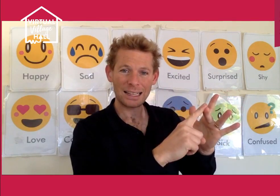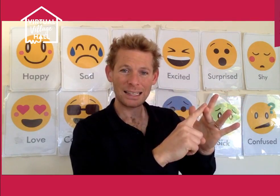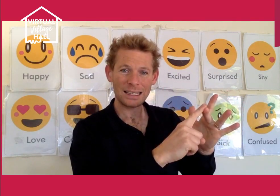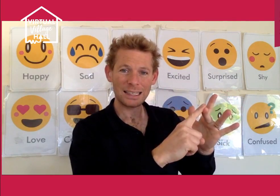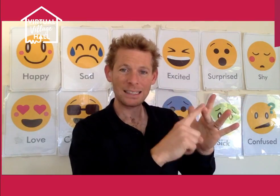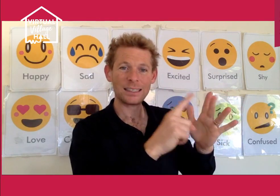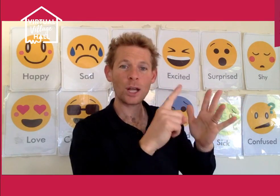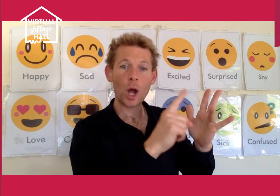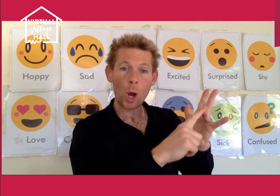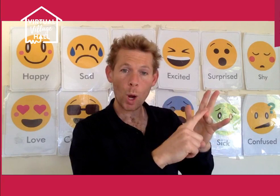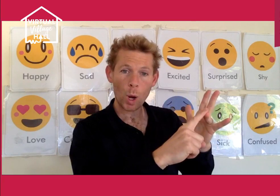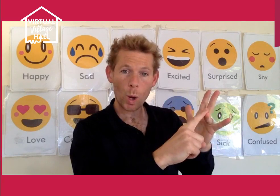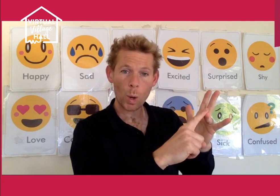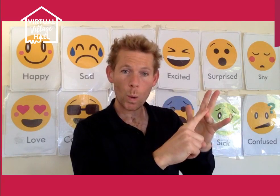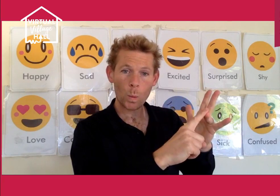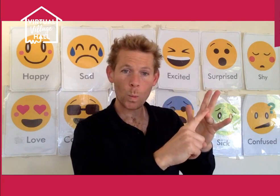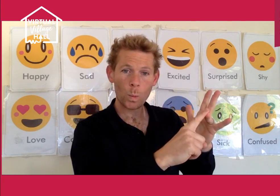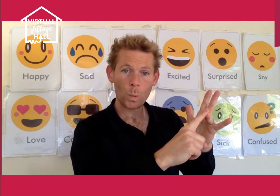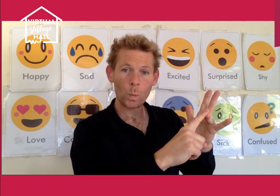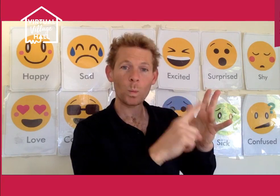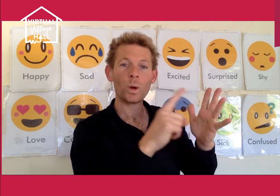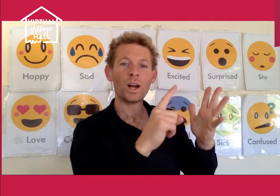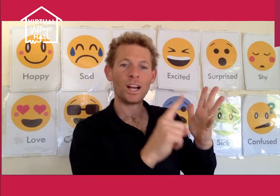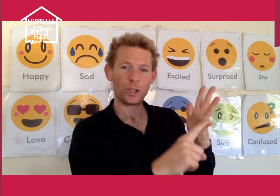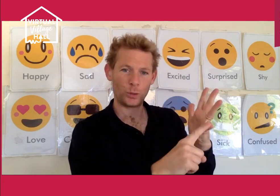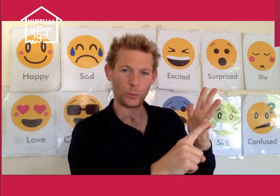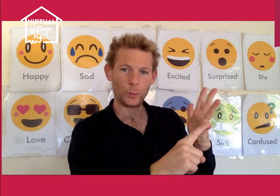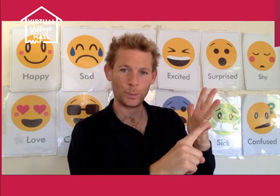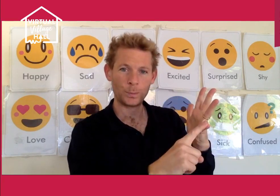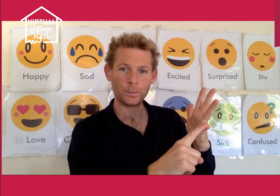I, O, and U.